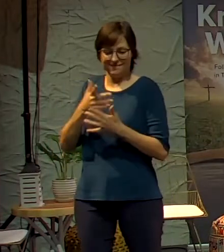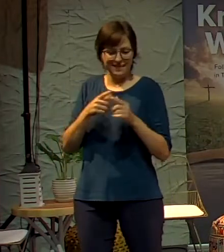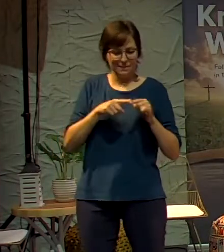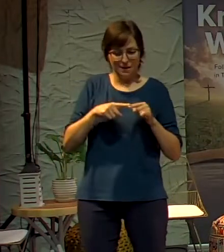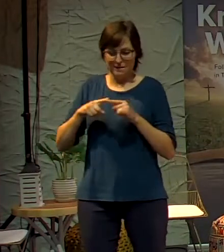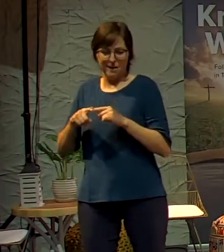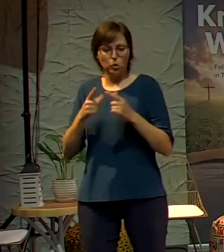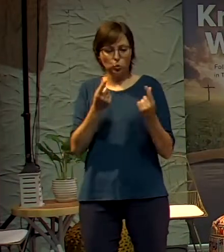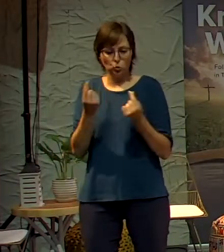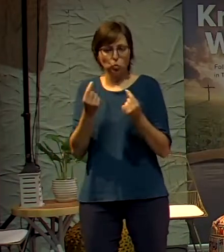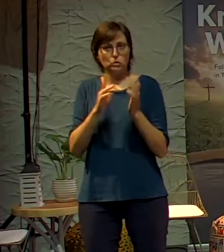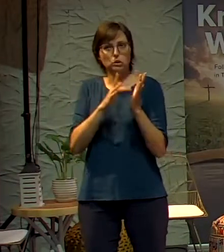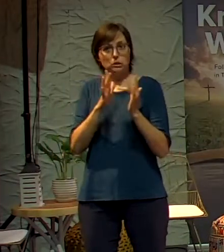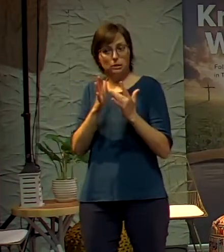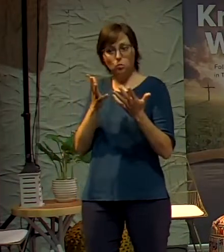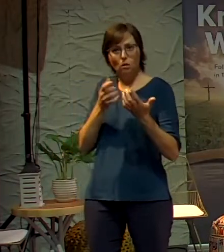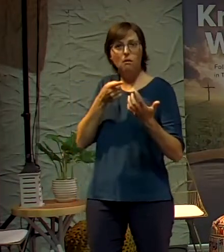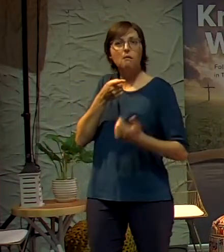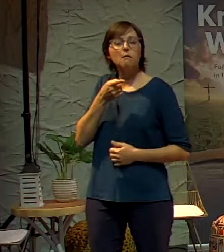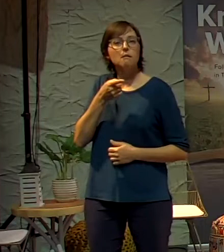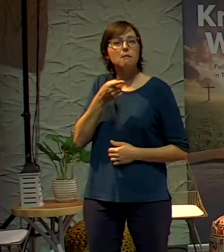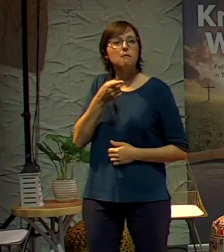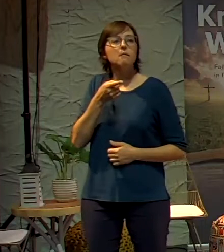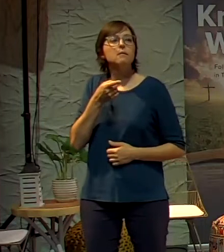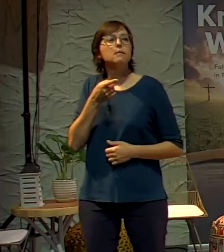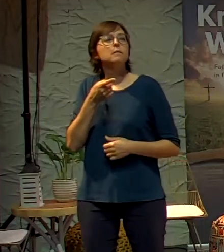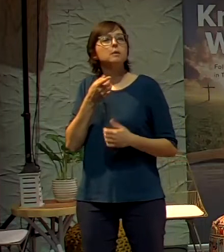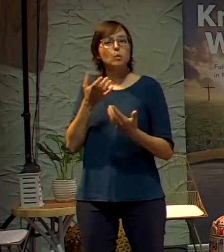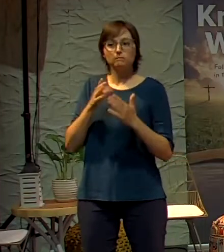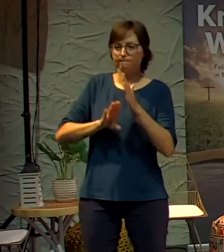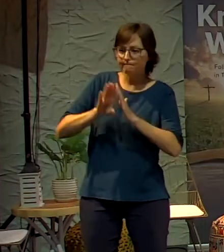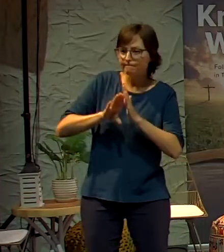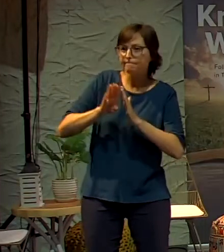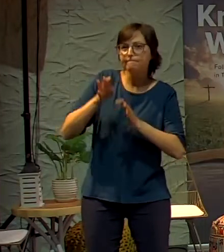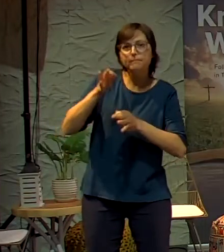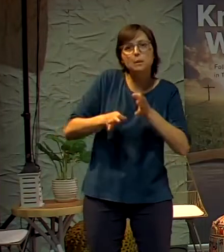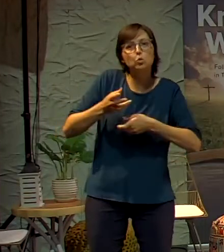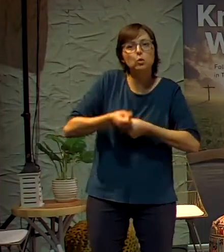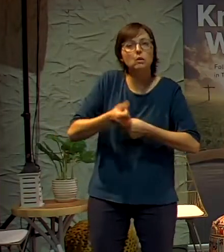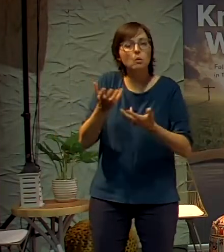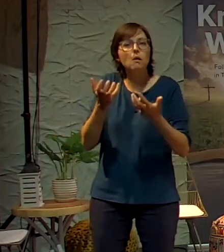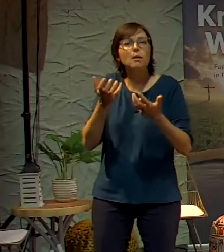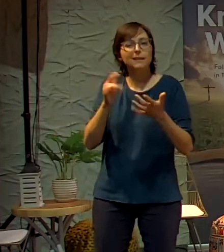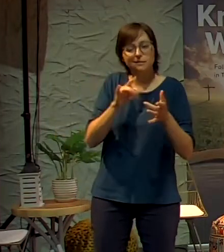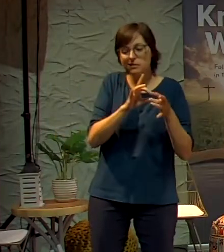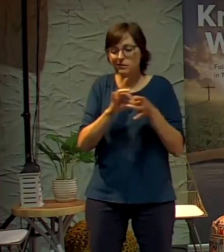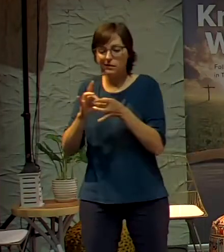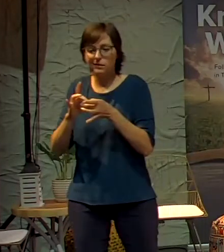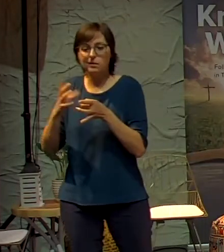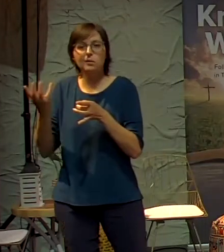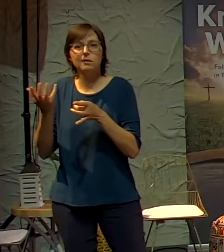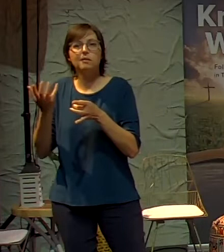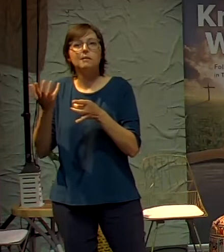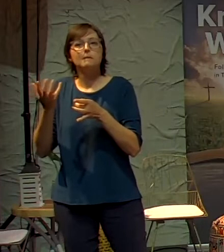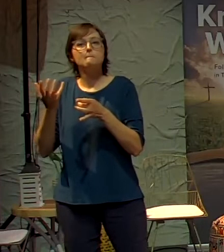to do, right? He wants us to develop simple trust. That's connected to this other thing. He wants us to